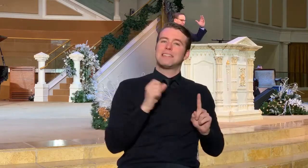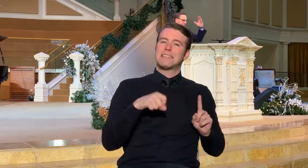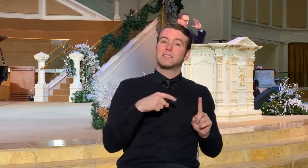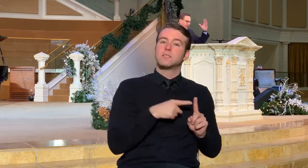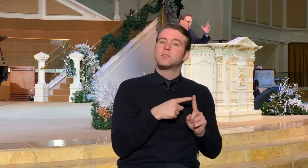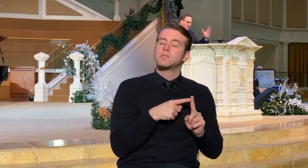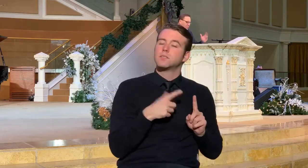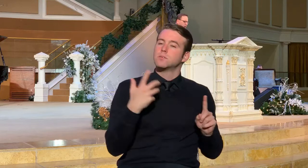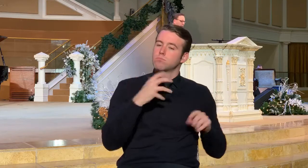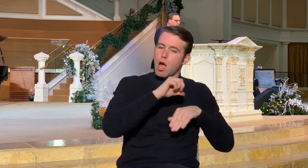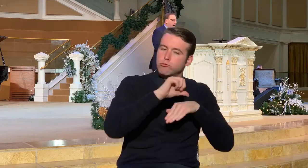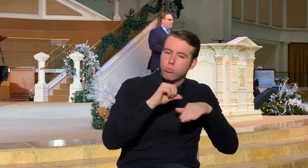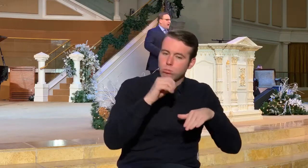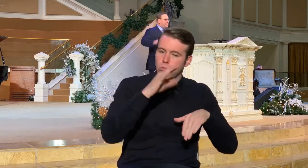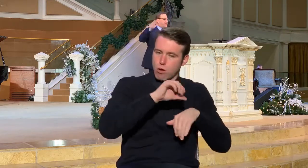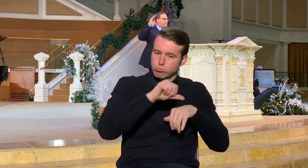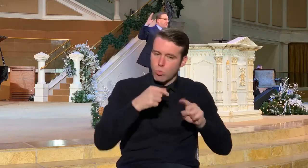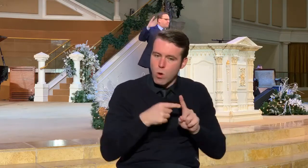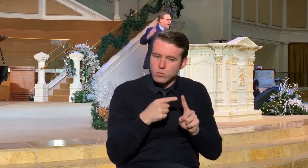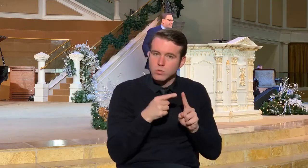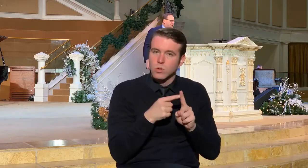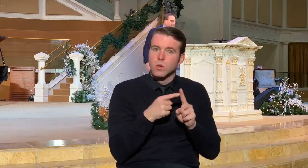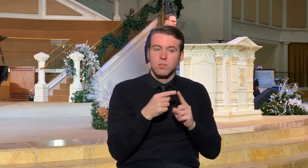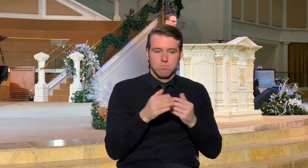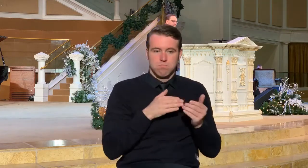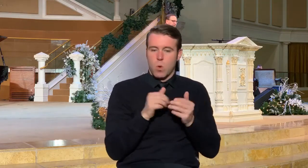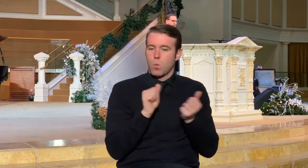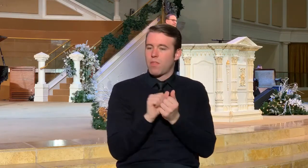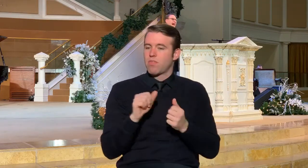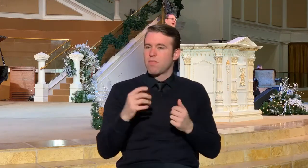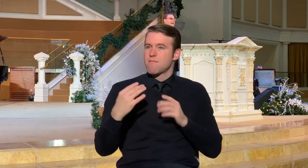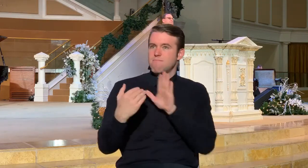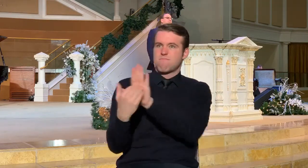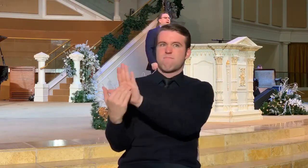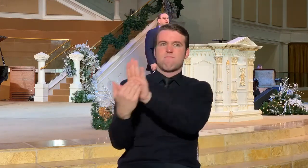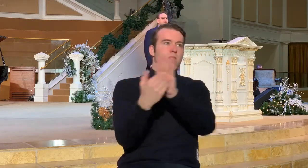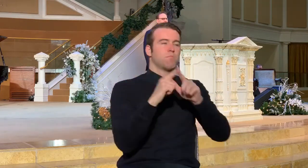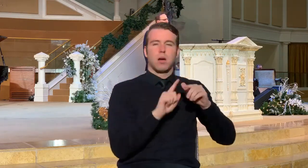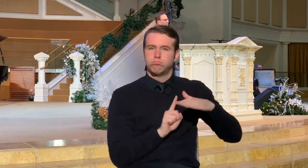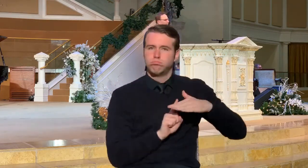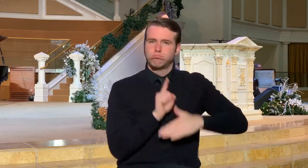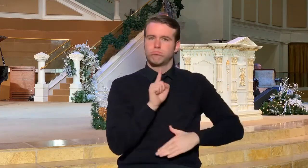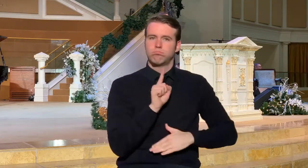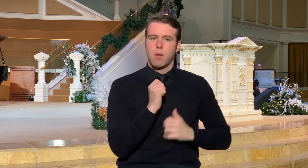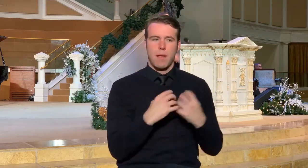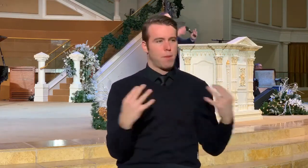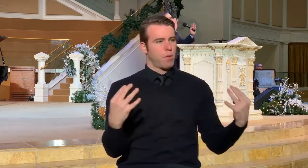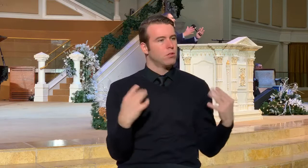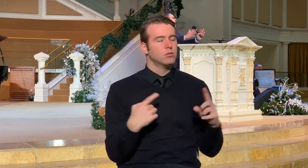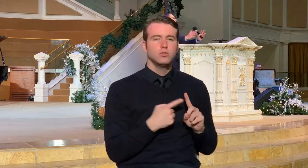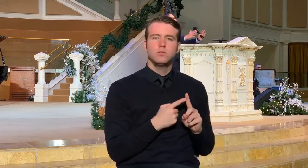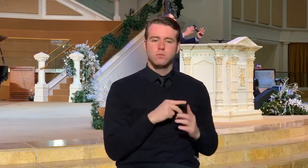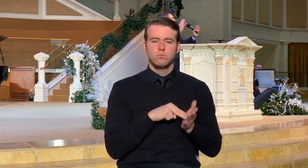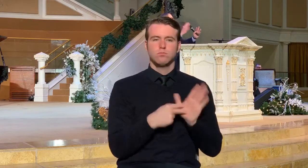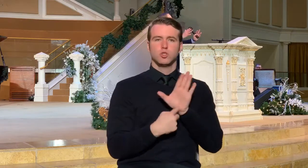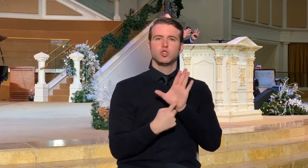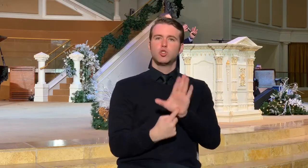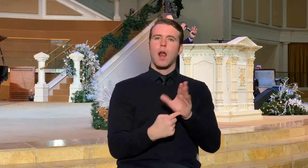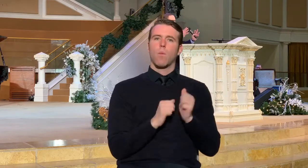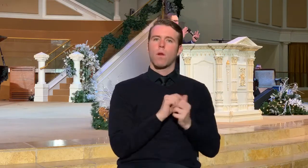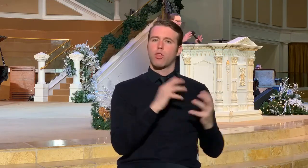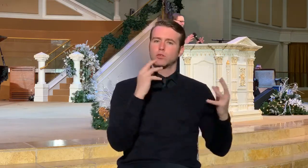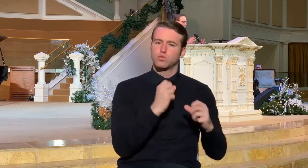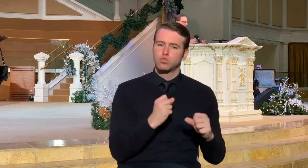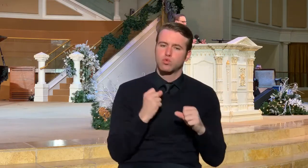lofty one. She was anointed one. Among the thick branches appeared in height and the multitude of branches. She stood out in her